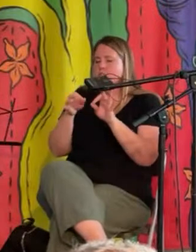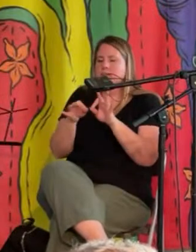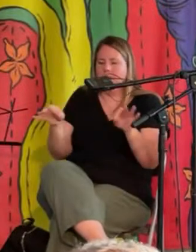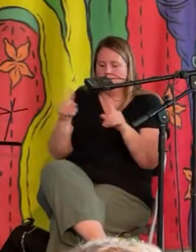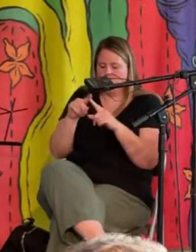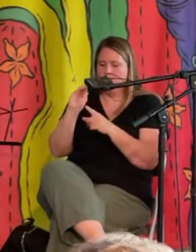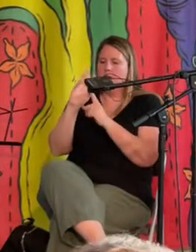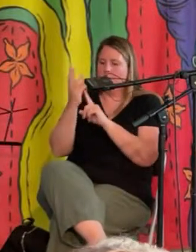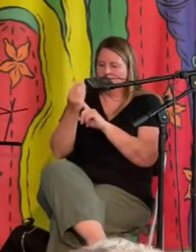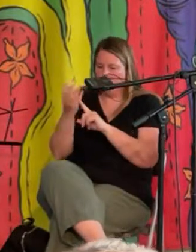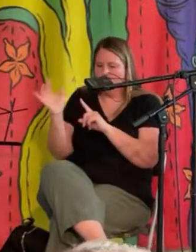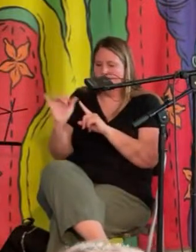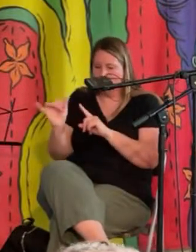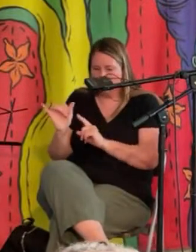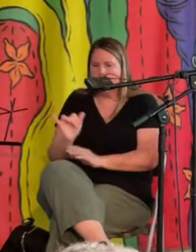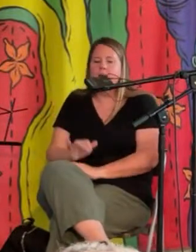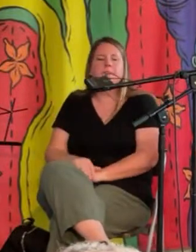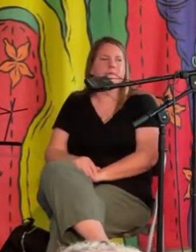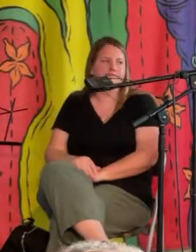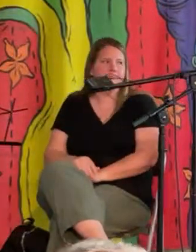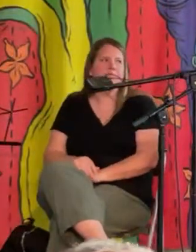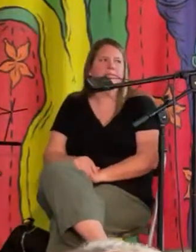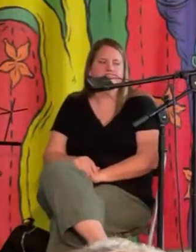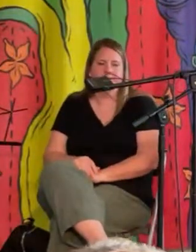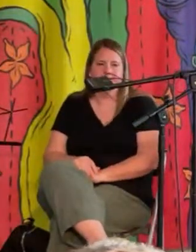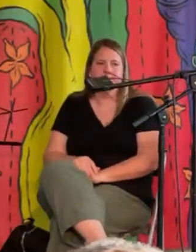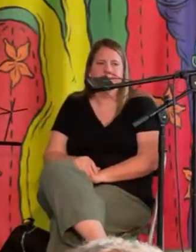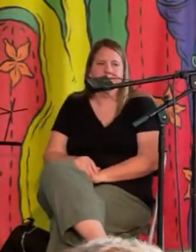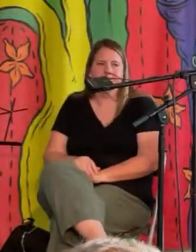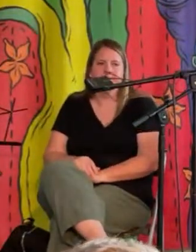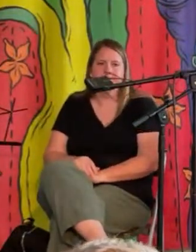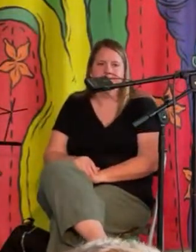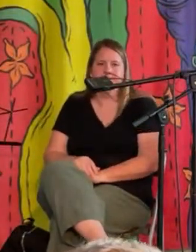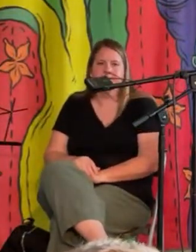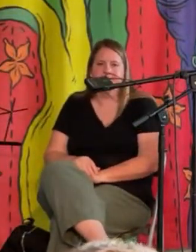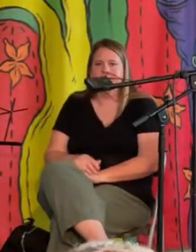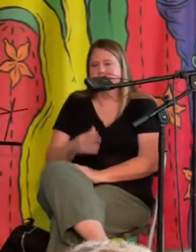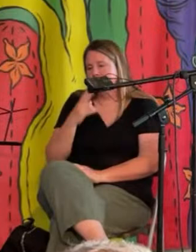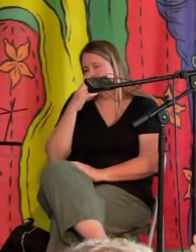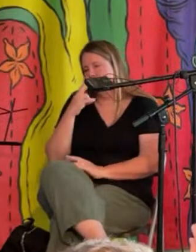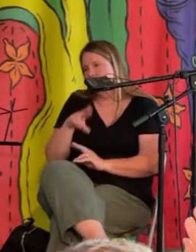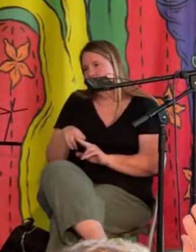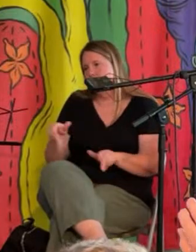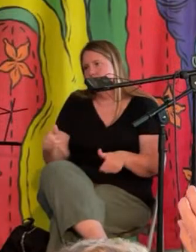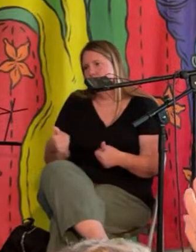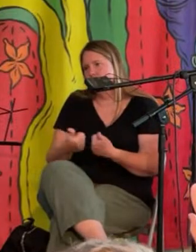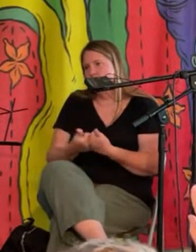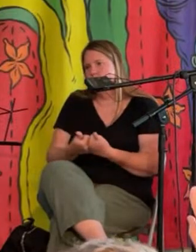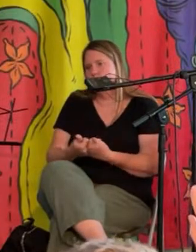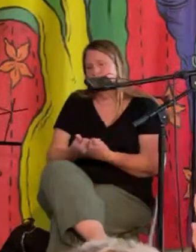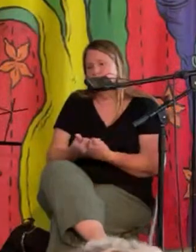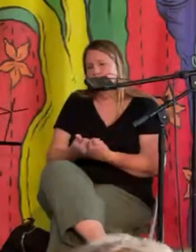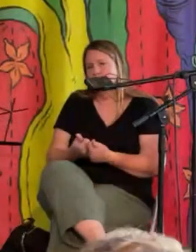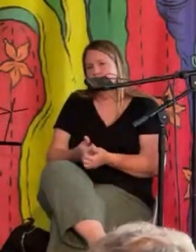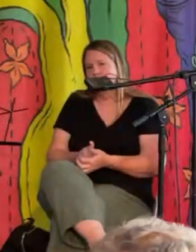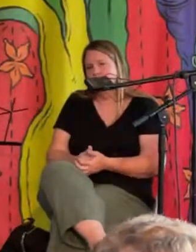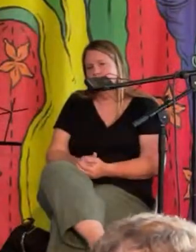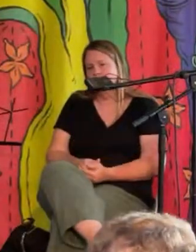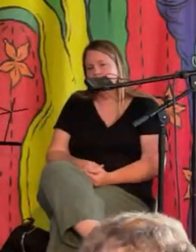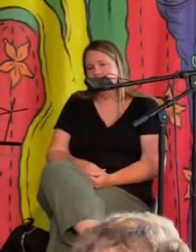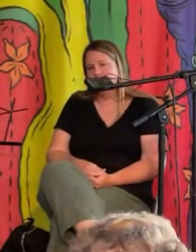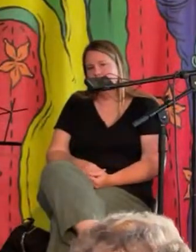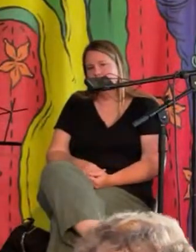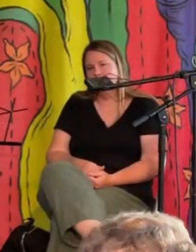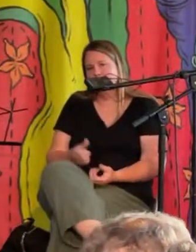Exactly. Yeah, not just language, but culture, and yeah, absolutely. It's a fun challenge, though. Yeah. Yeah. How